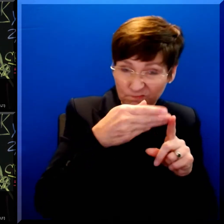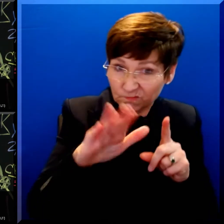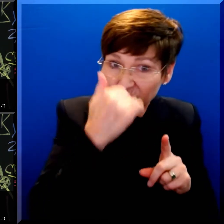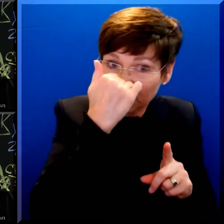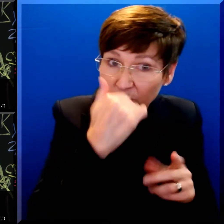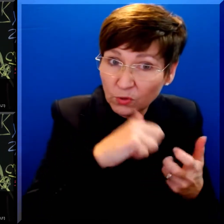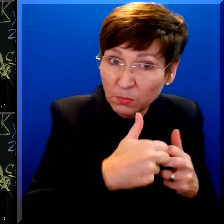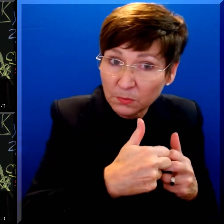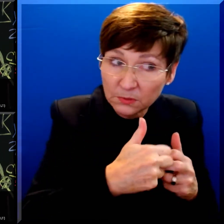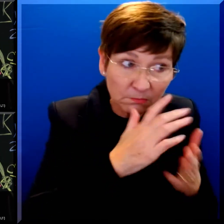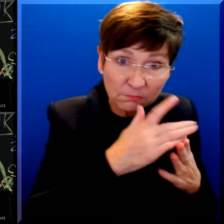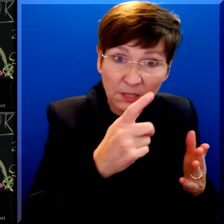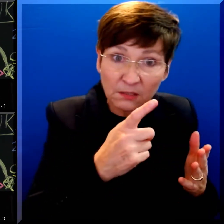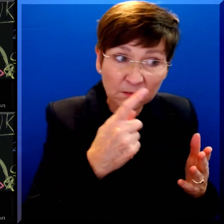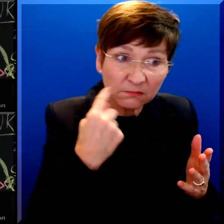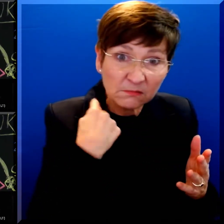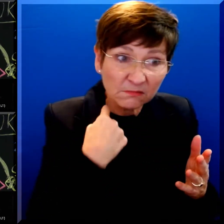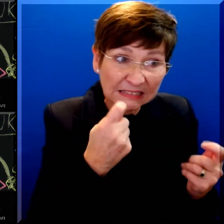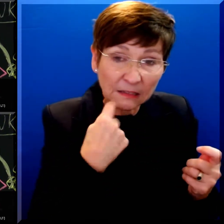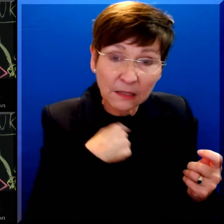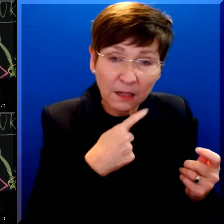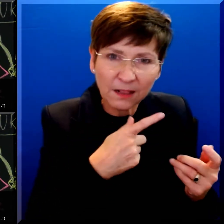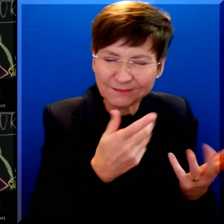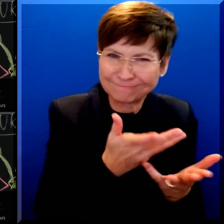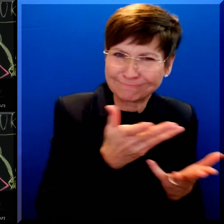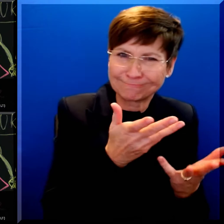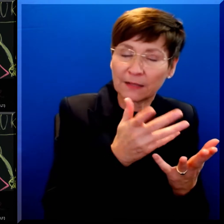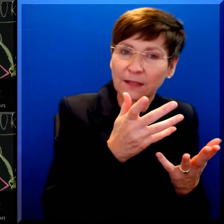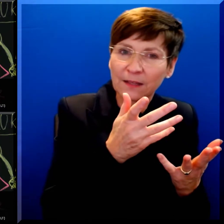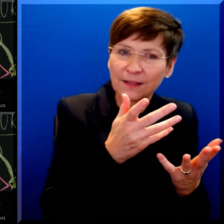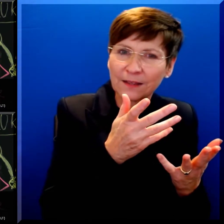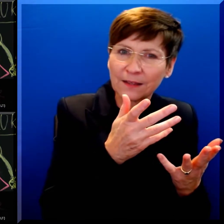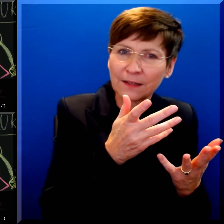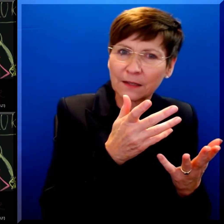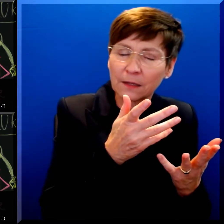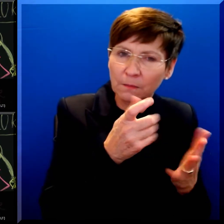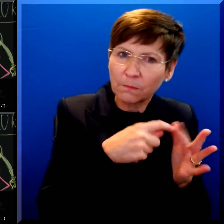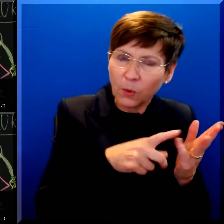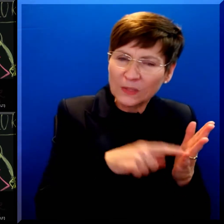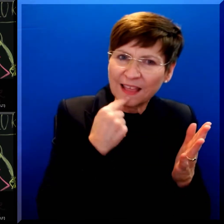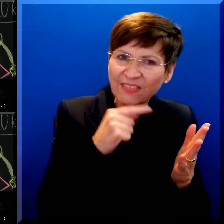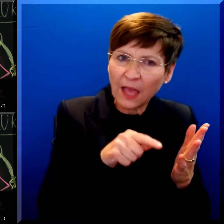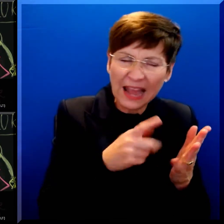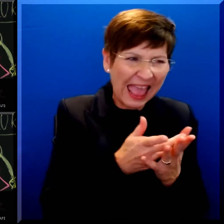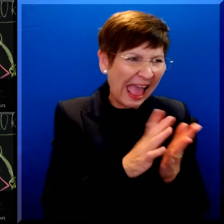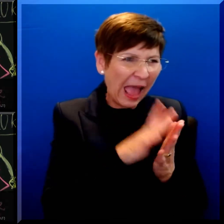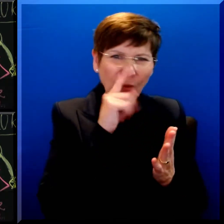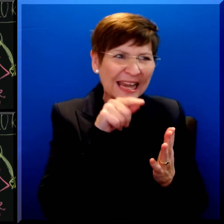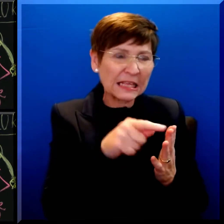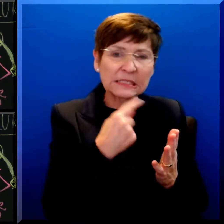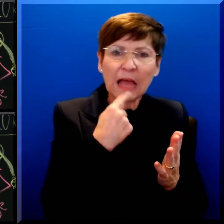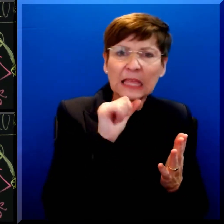achieving for us an eternal glory that far outweighs them all. Like, what? how can Paul